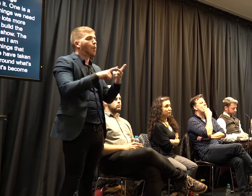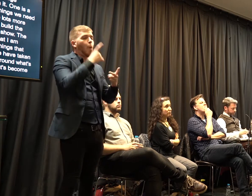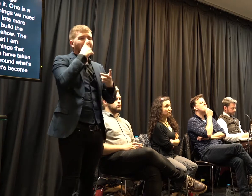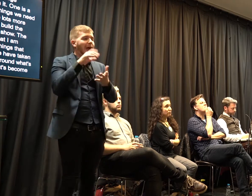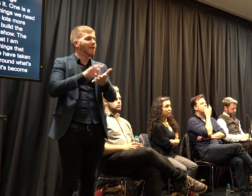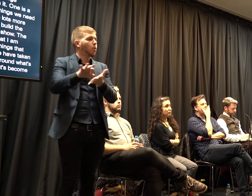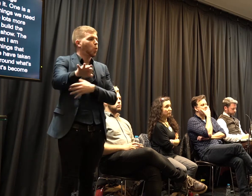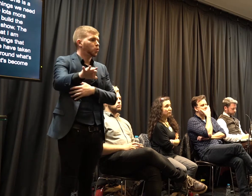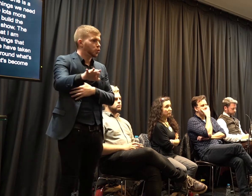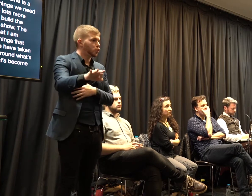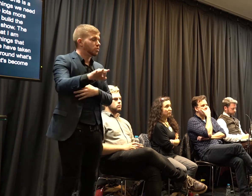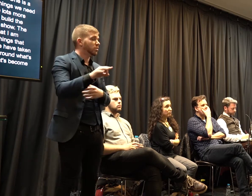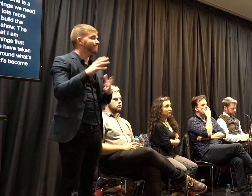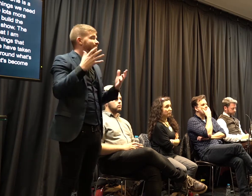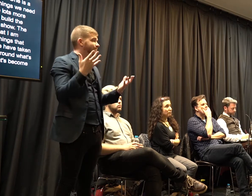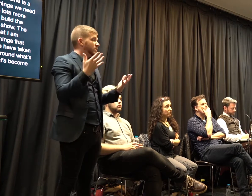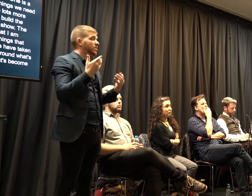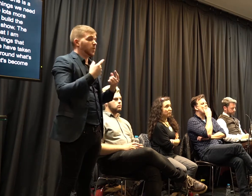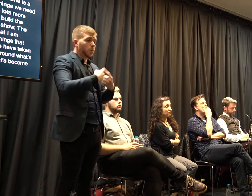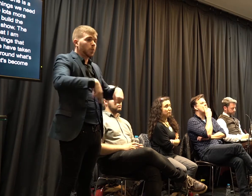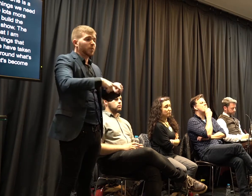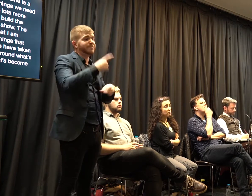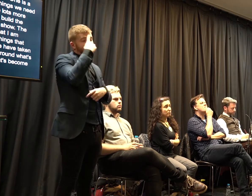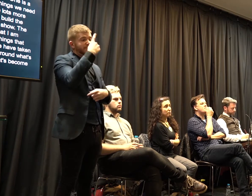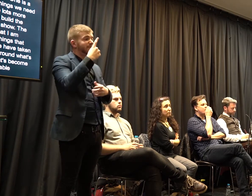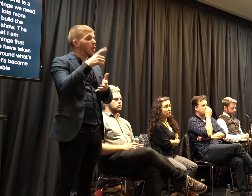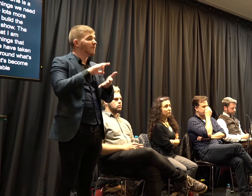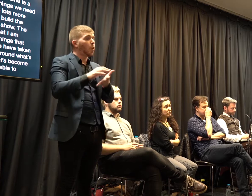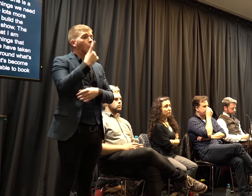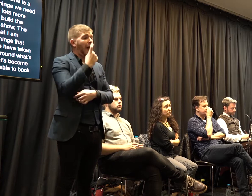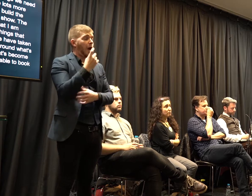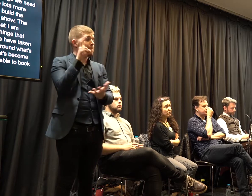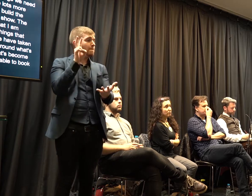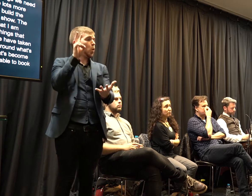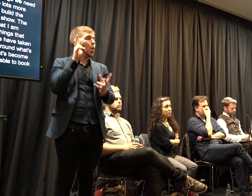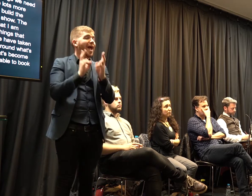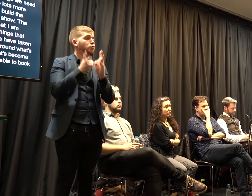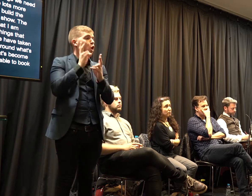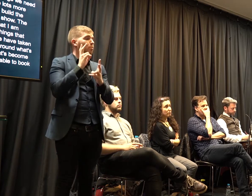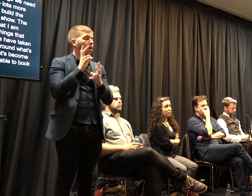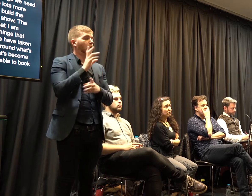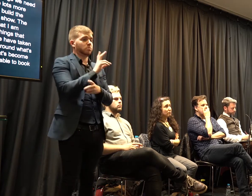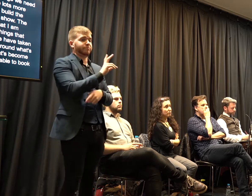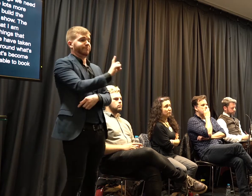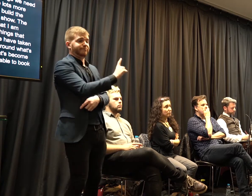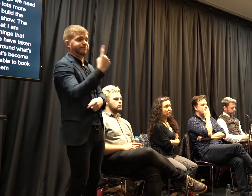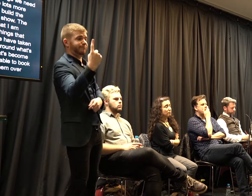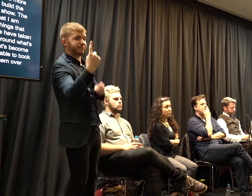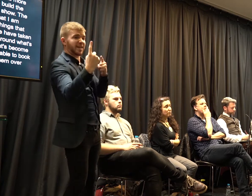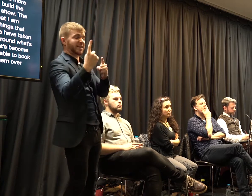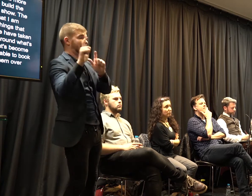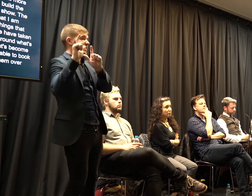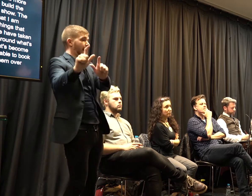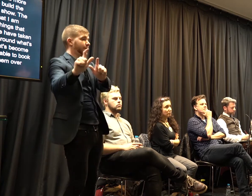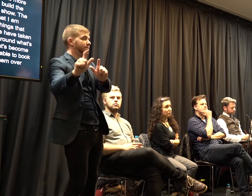So it's obviously relatively affordable to book one interpreter at short notice and stand them over there in black. It's